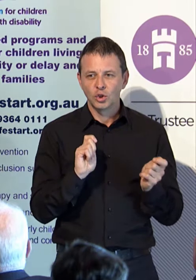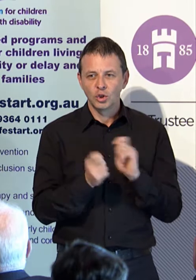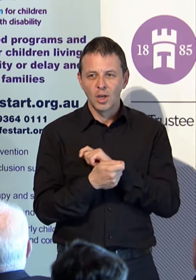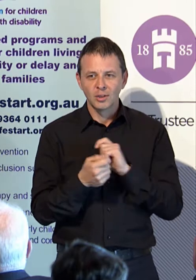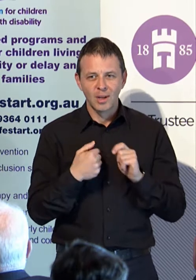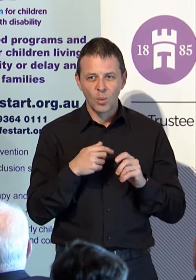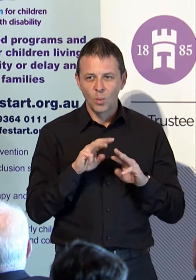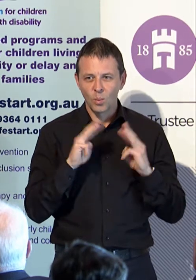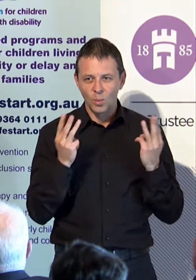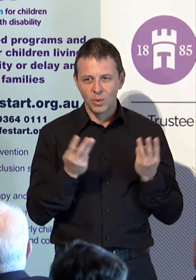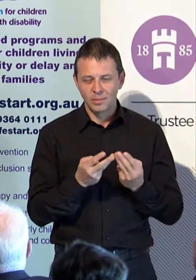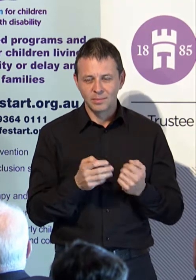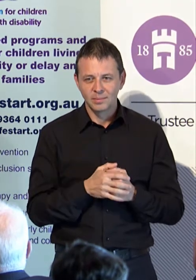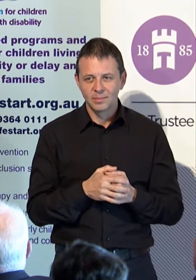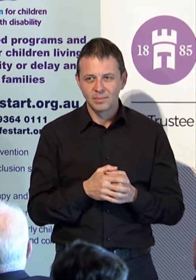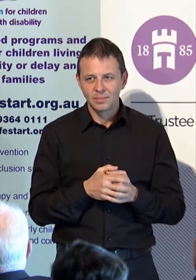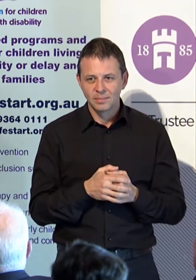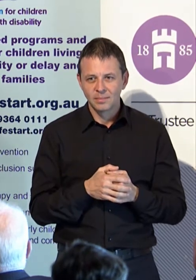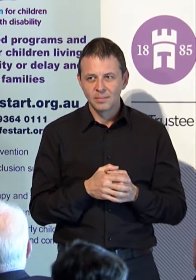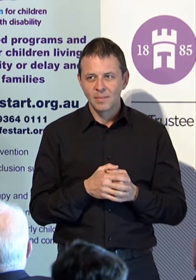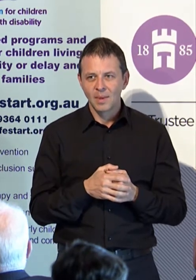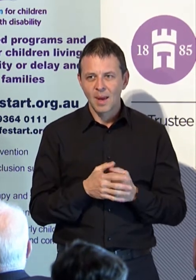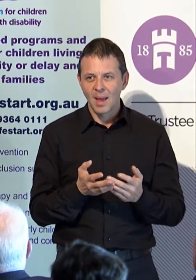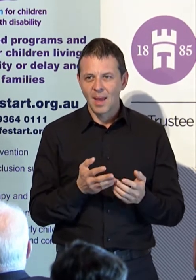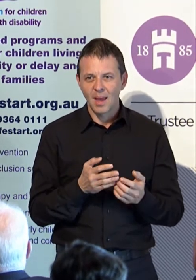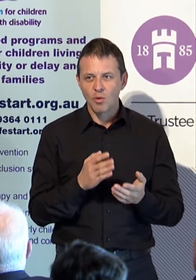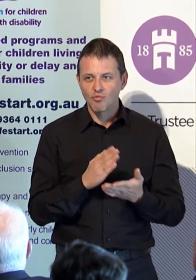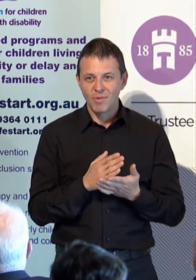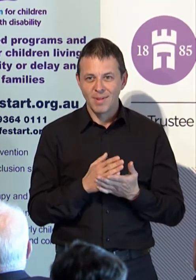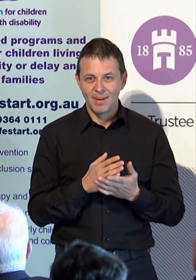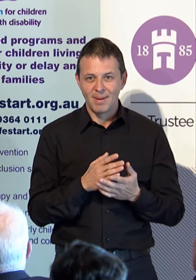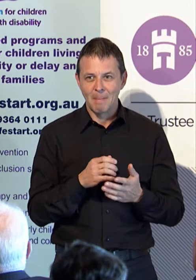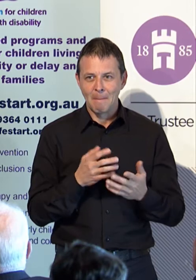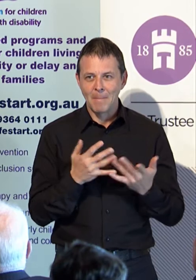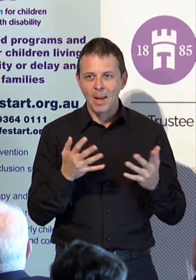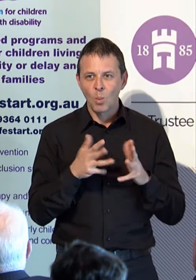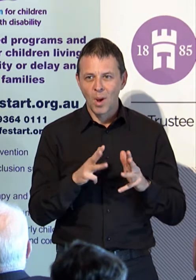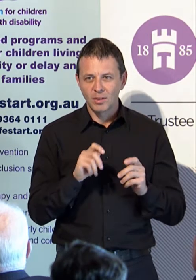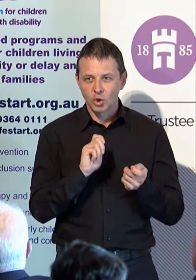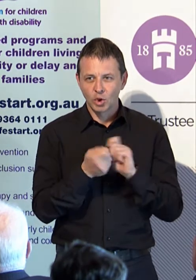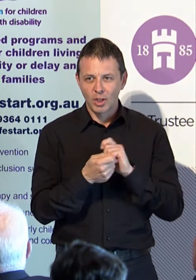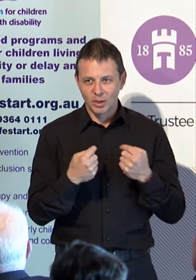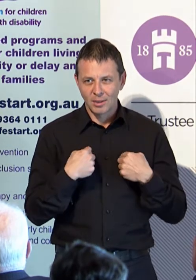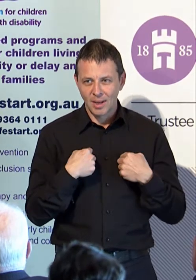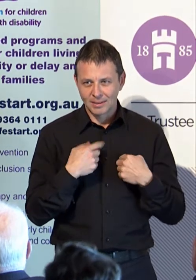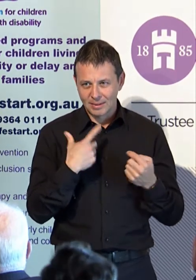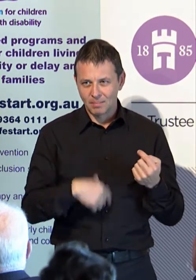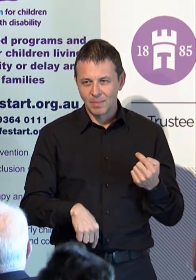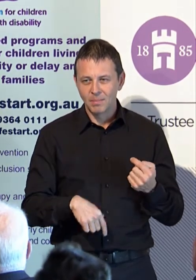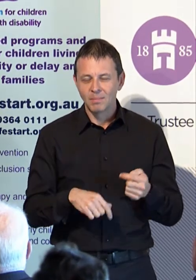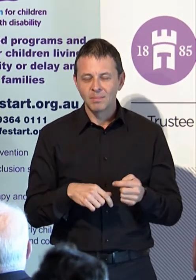world, and it has, in many respects, transformed us. The idea